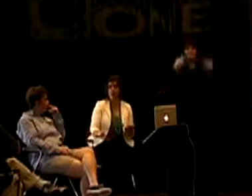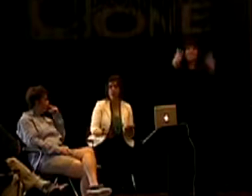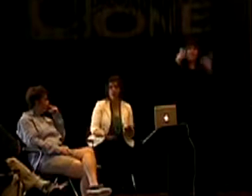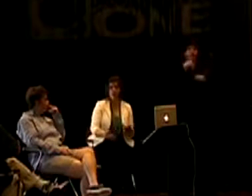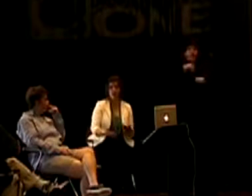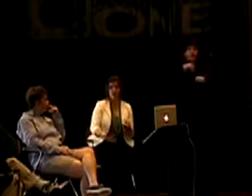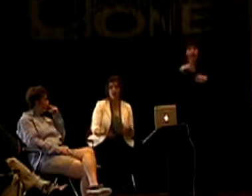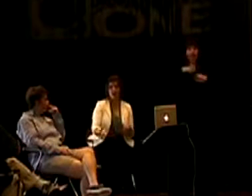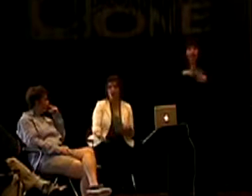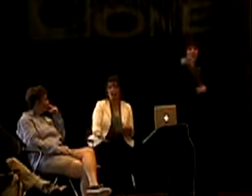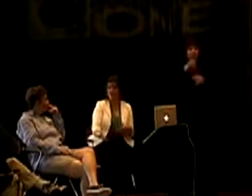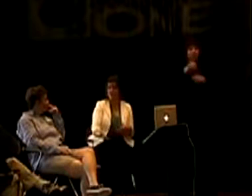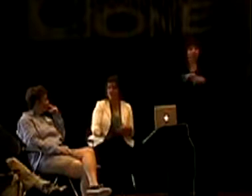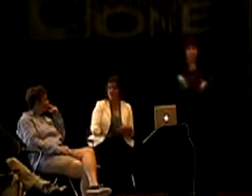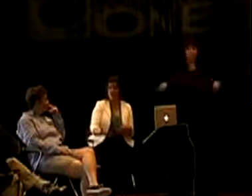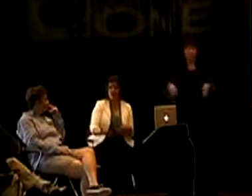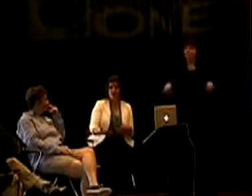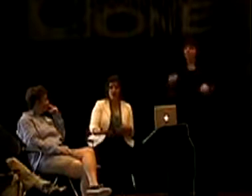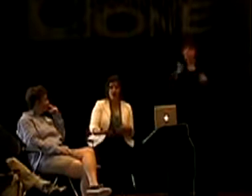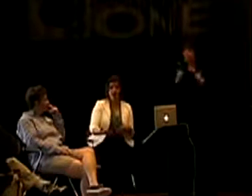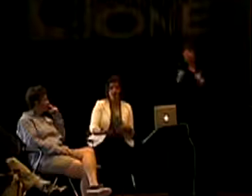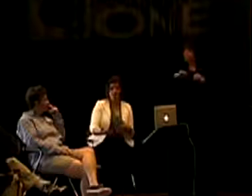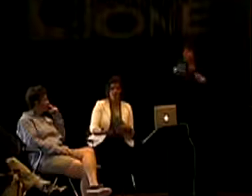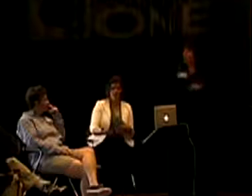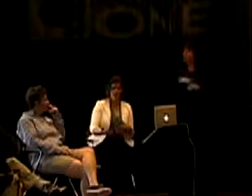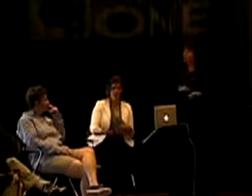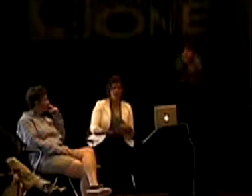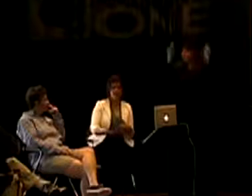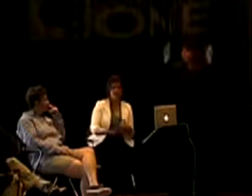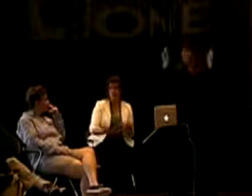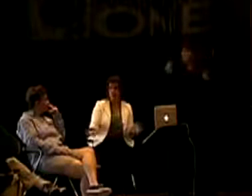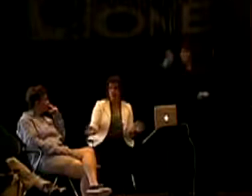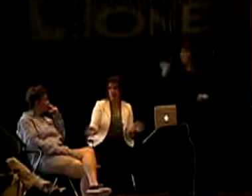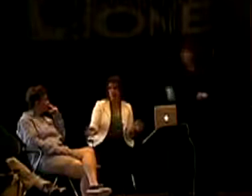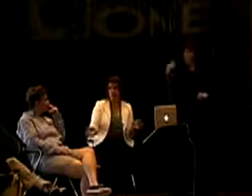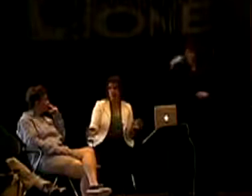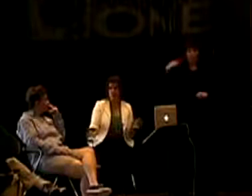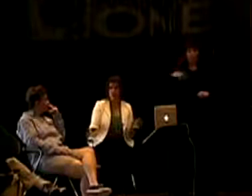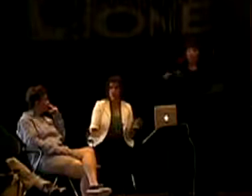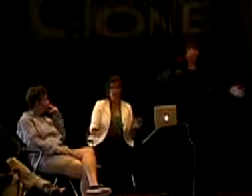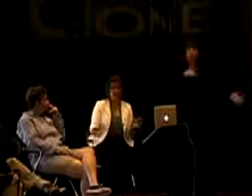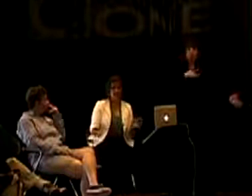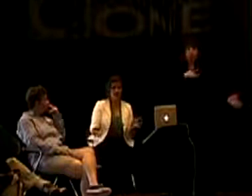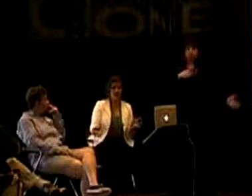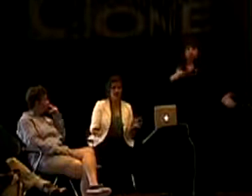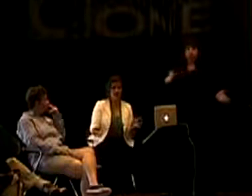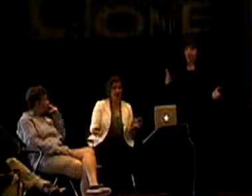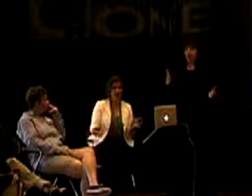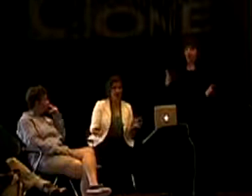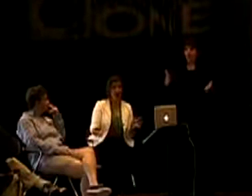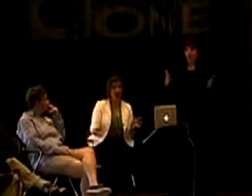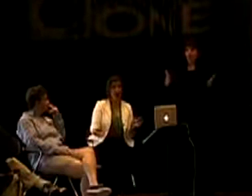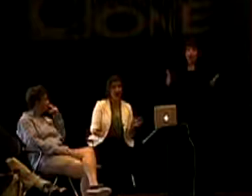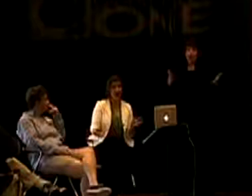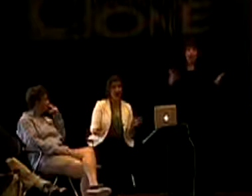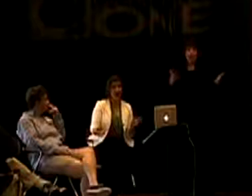what it means to actually put it into practice, that to me has been stunning as we've gone through it. And